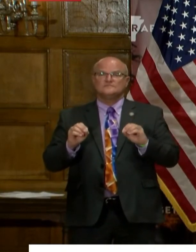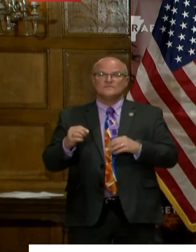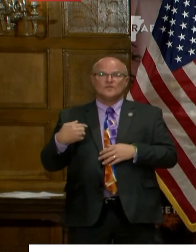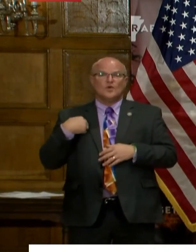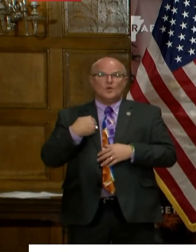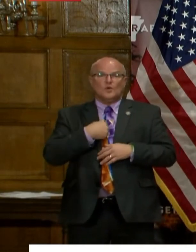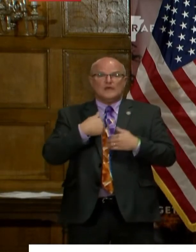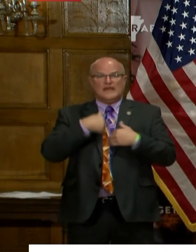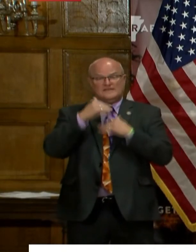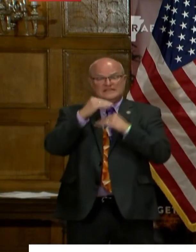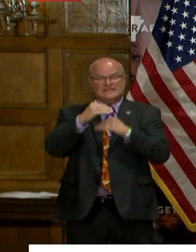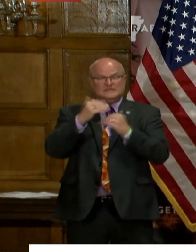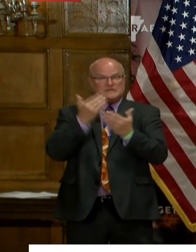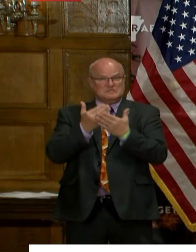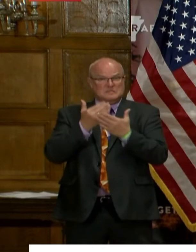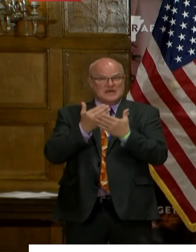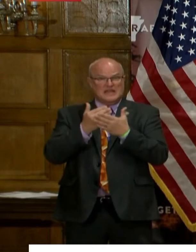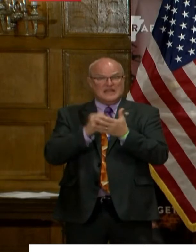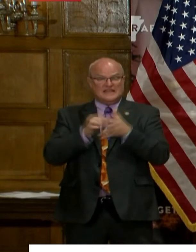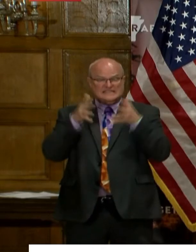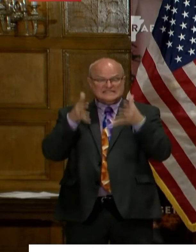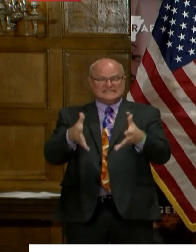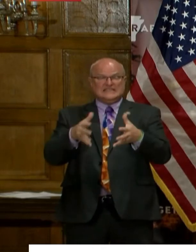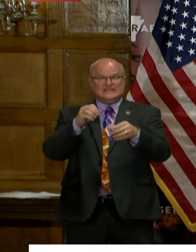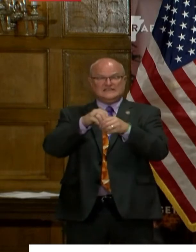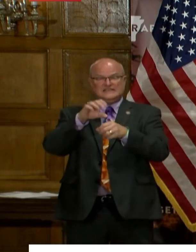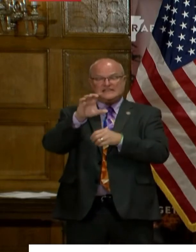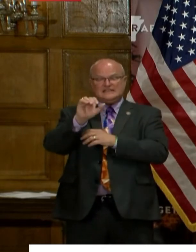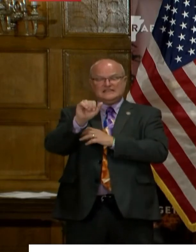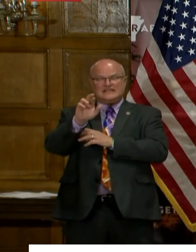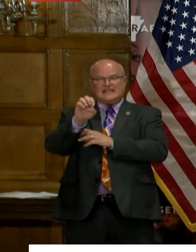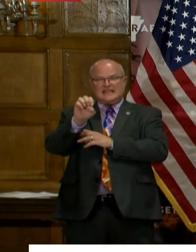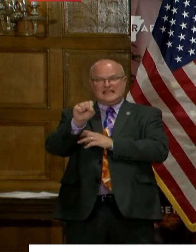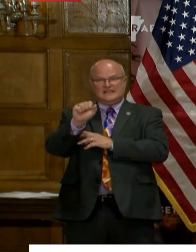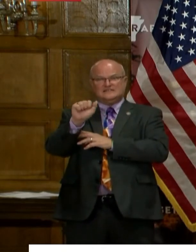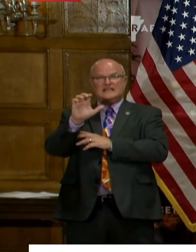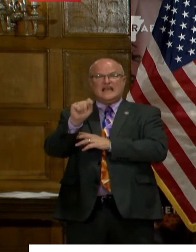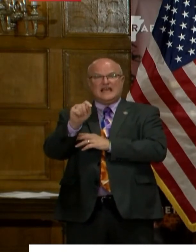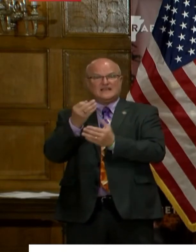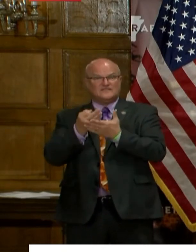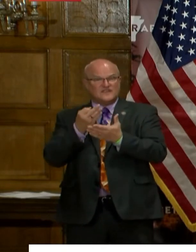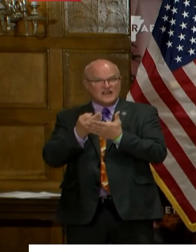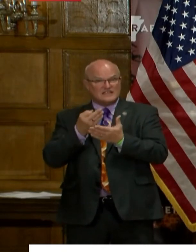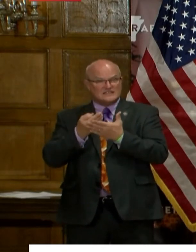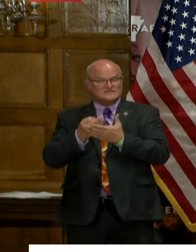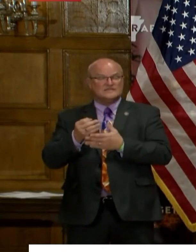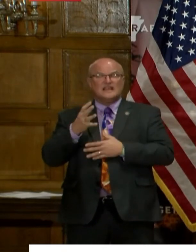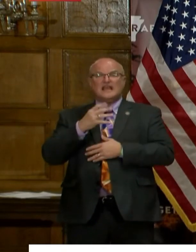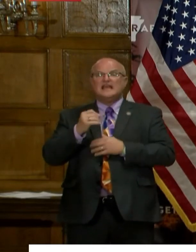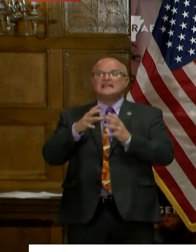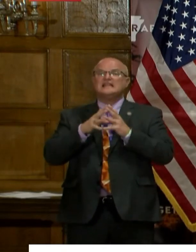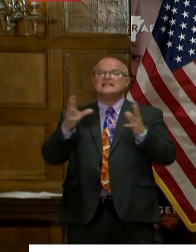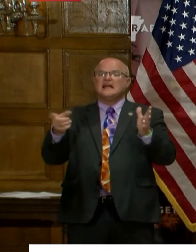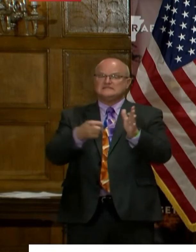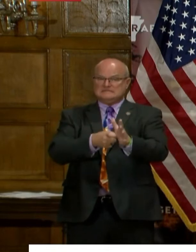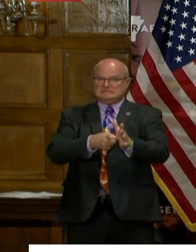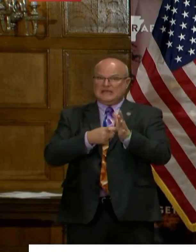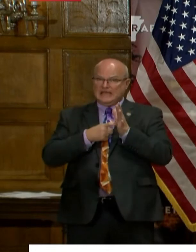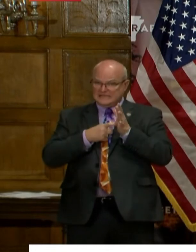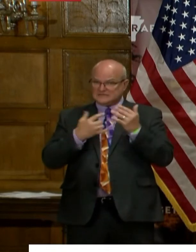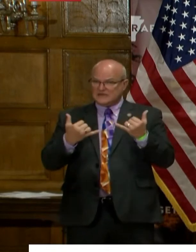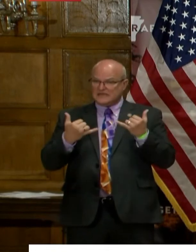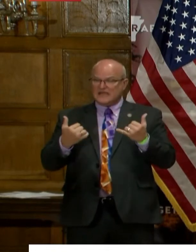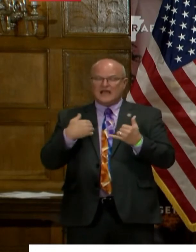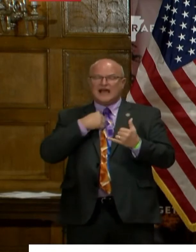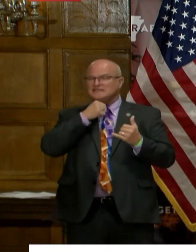We have a limited amount of money that's left in the CARES Act fund, and there's a lot of demands on that, and